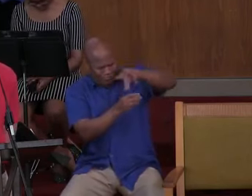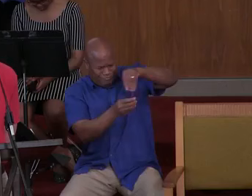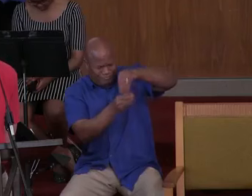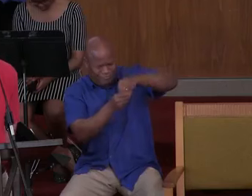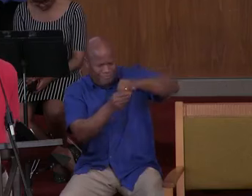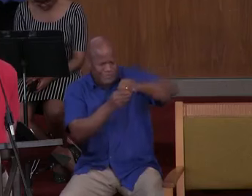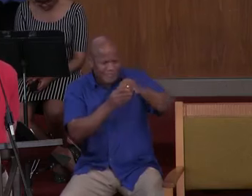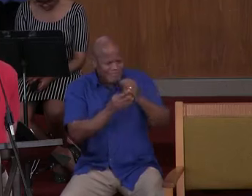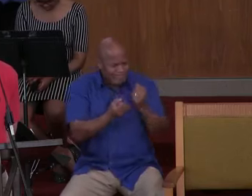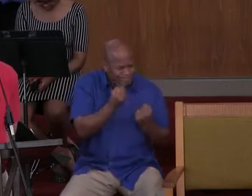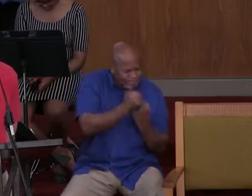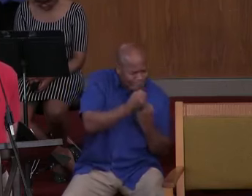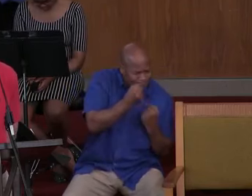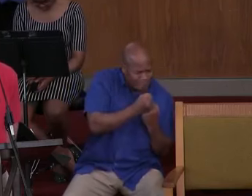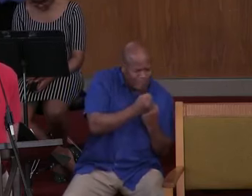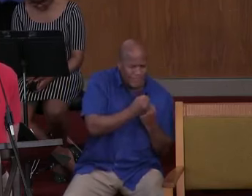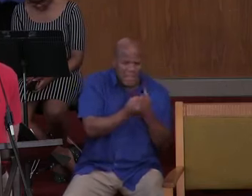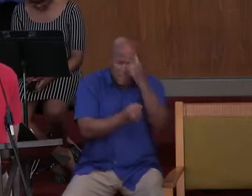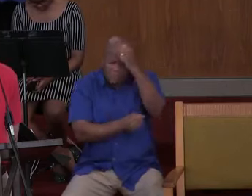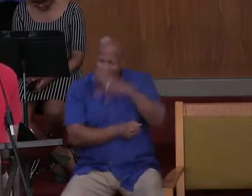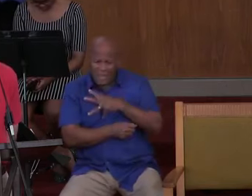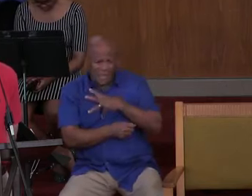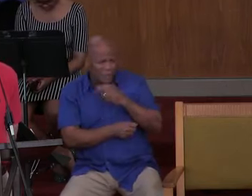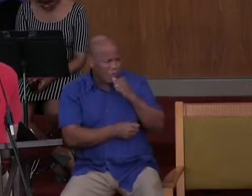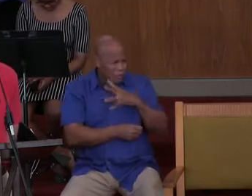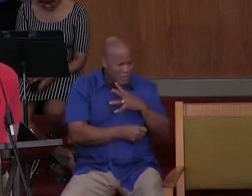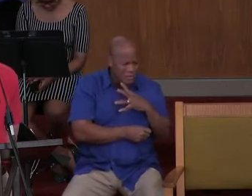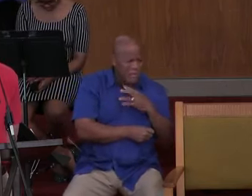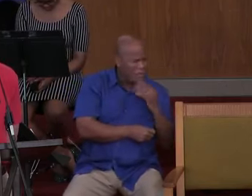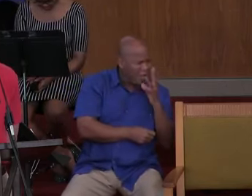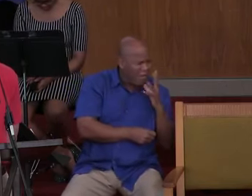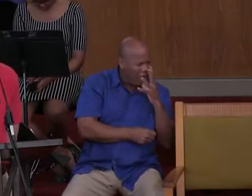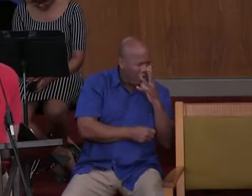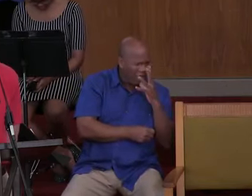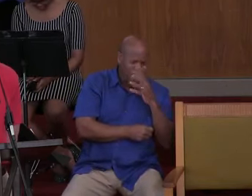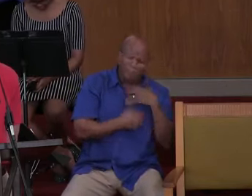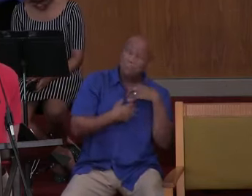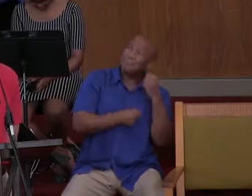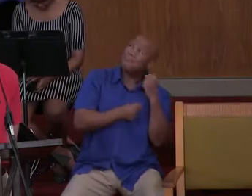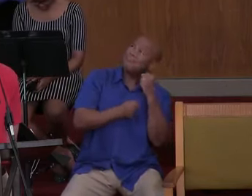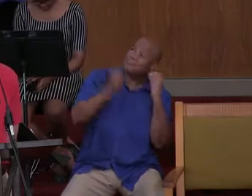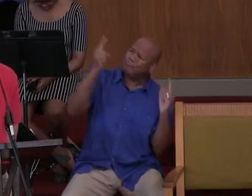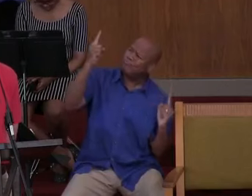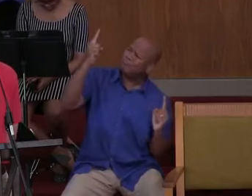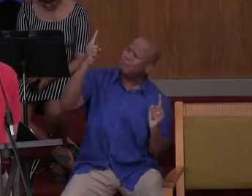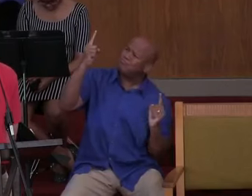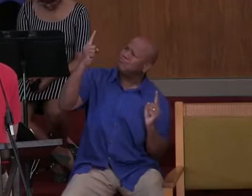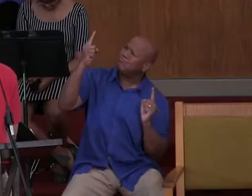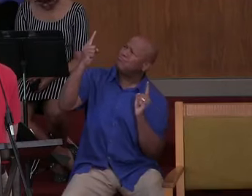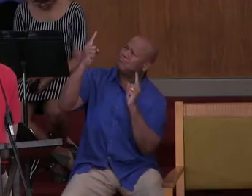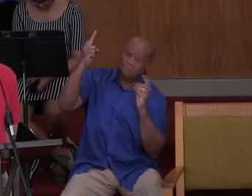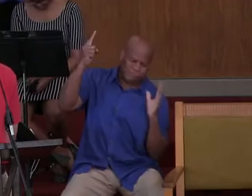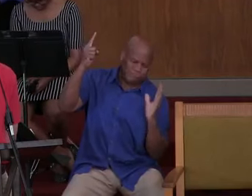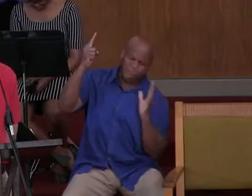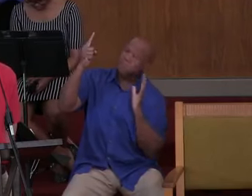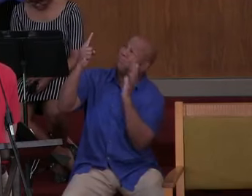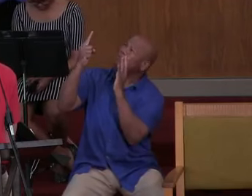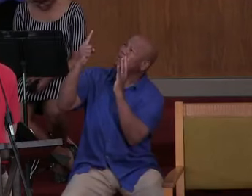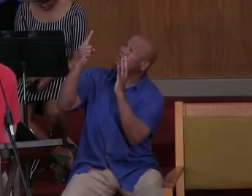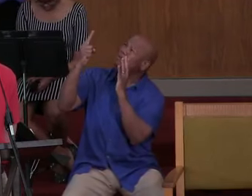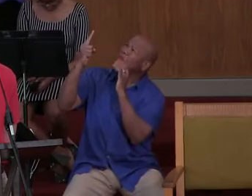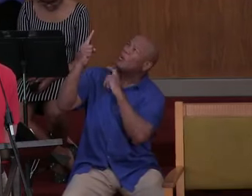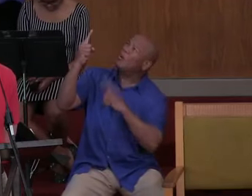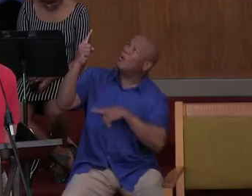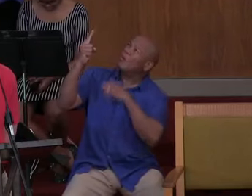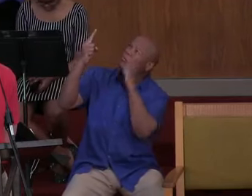for the moms that they would be confident to come before you, Almighty God and Father. So, Lord, again, we just pray for a